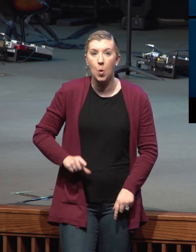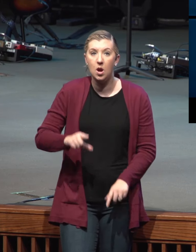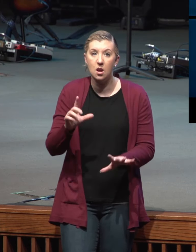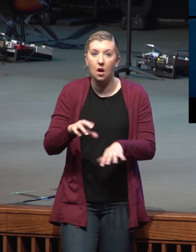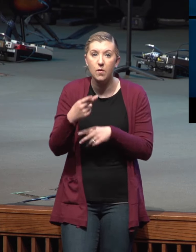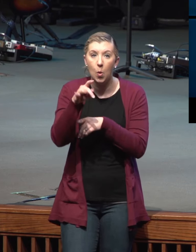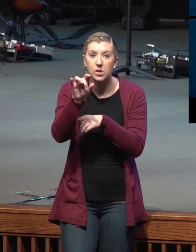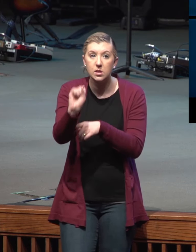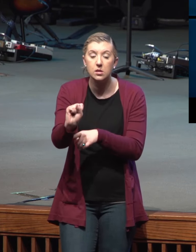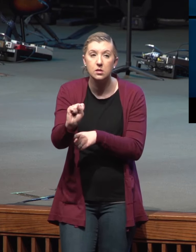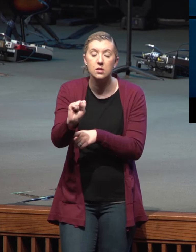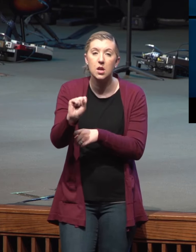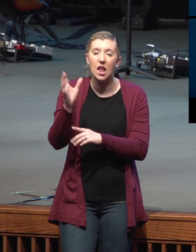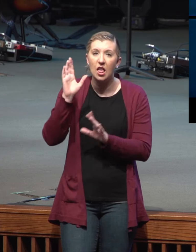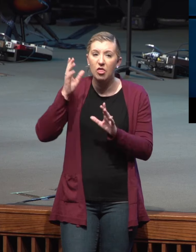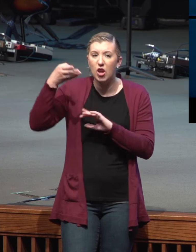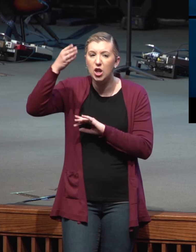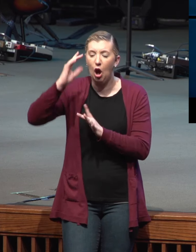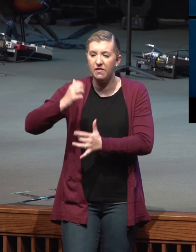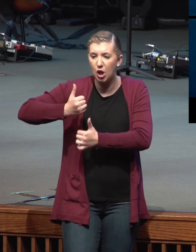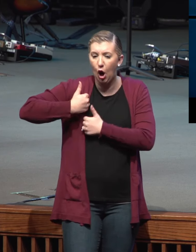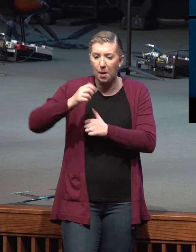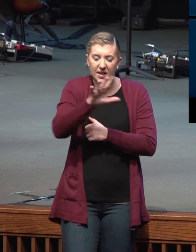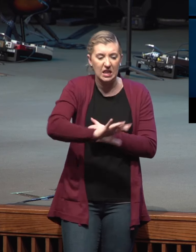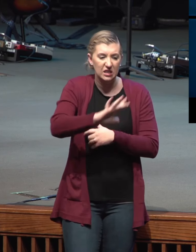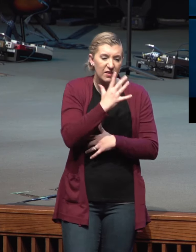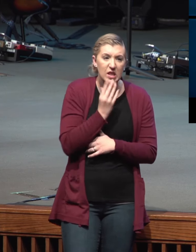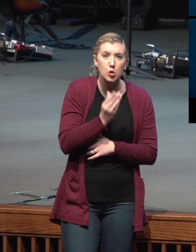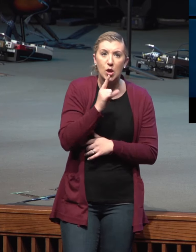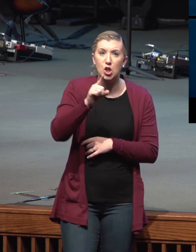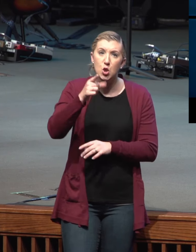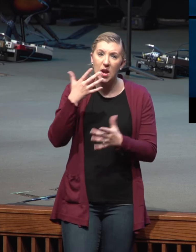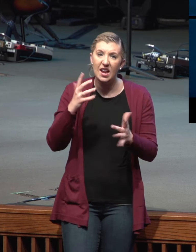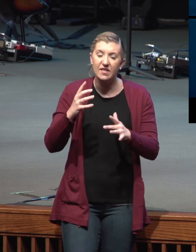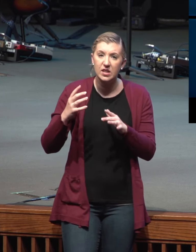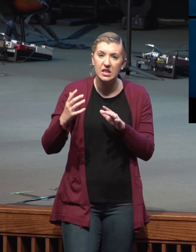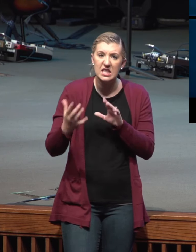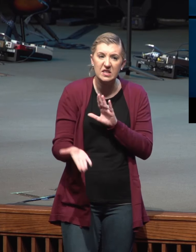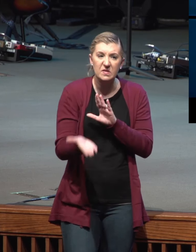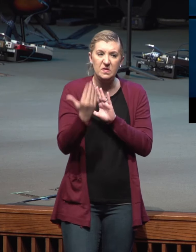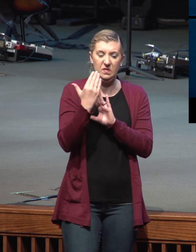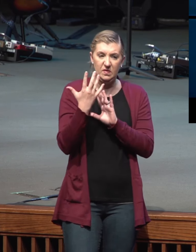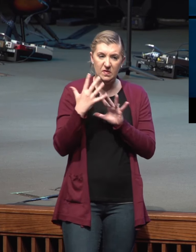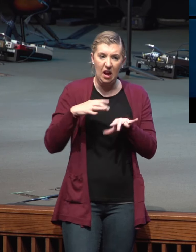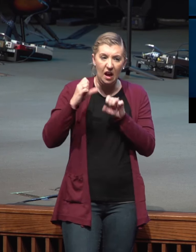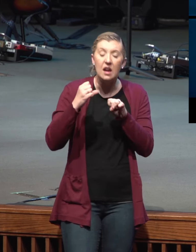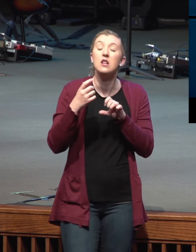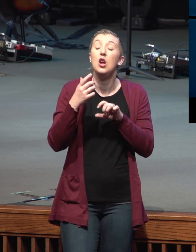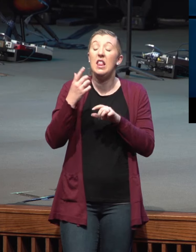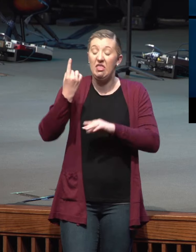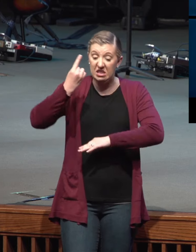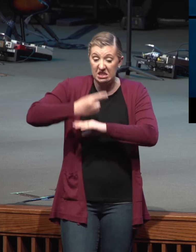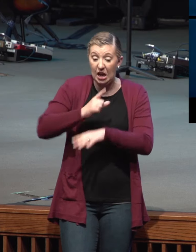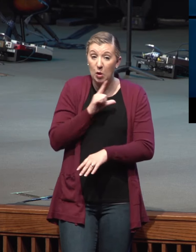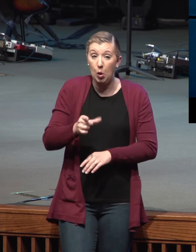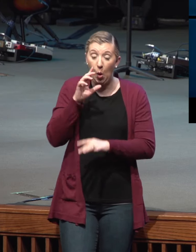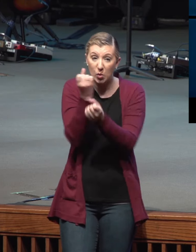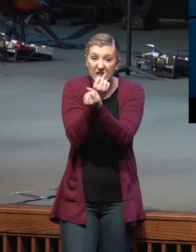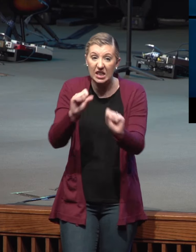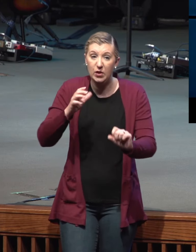hosts, the God of the armies of Israel, whom you have defied. This day the Lord will deliver you into